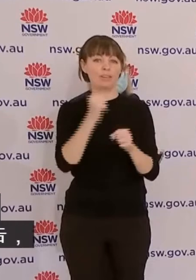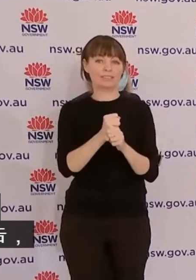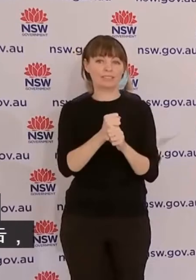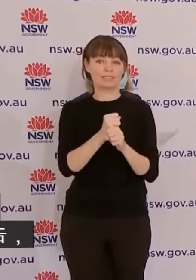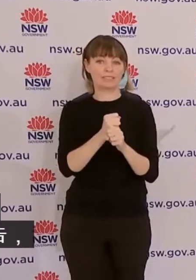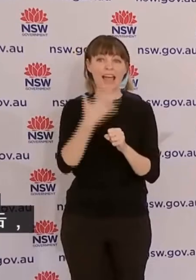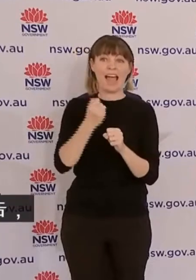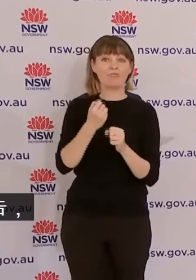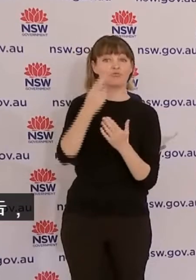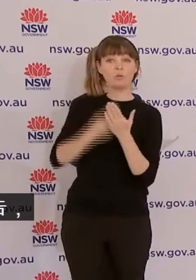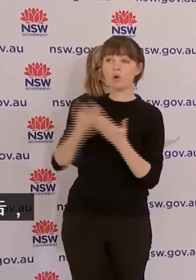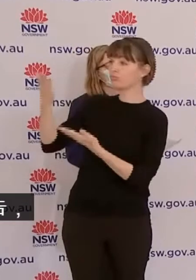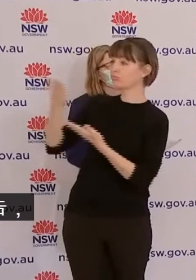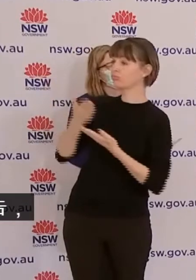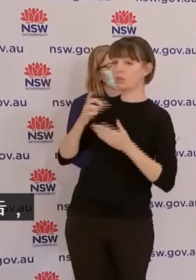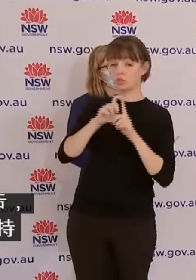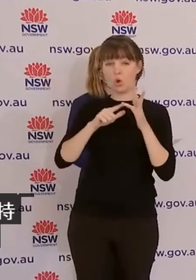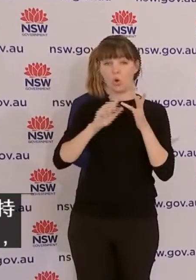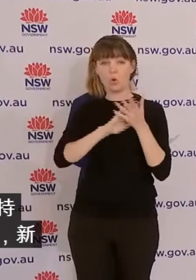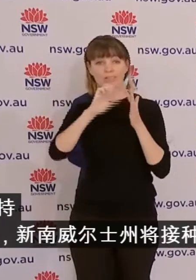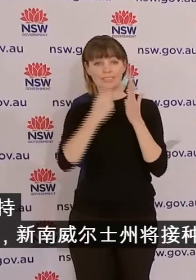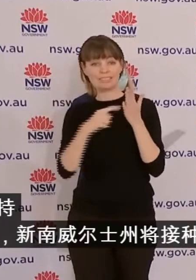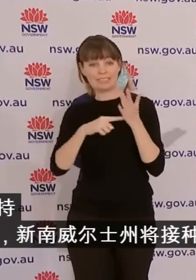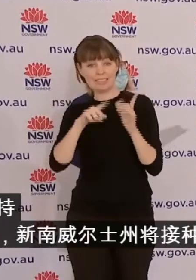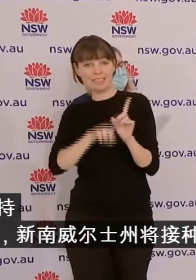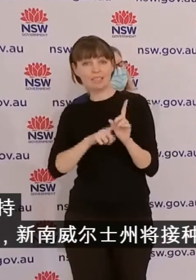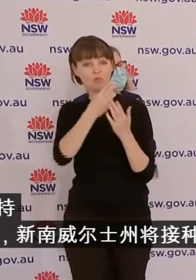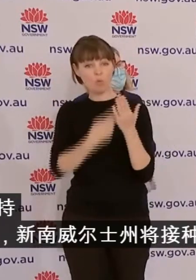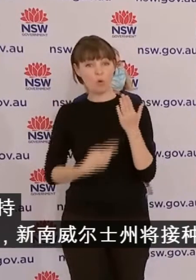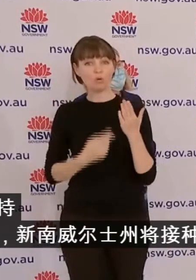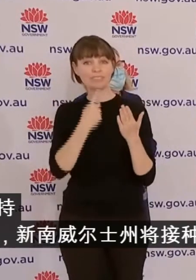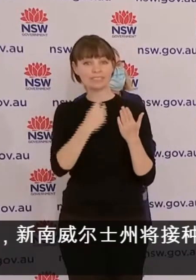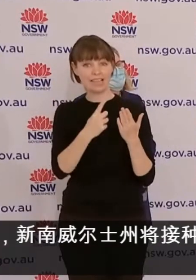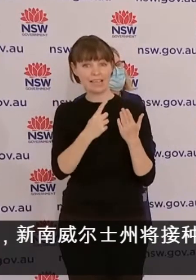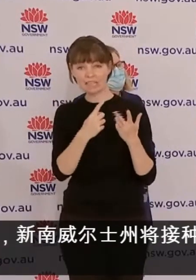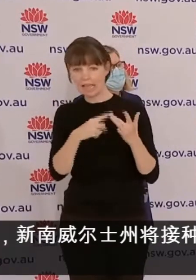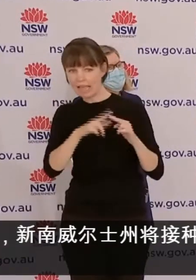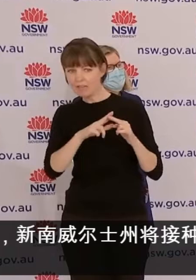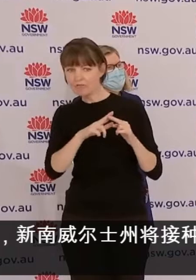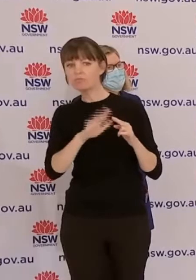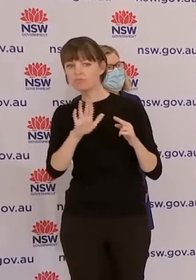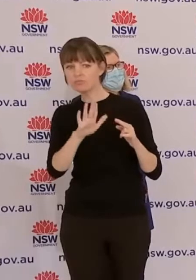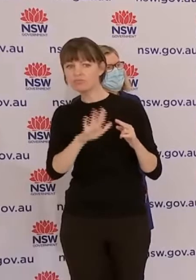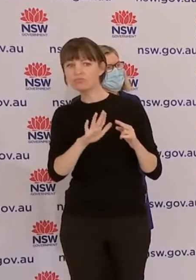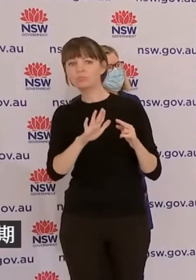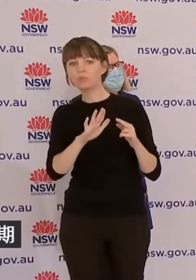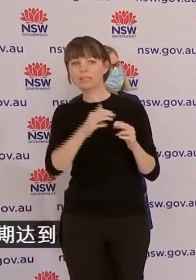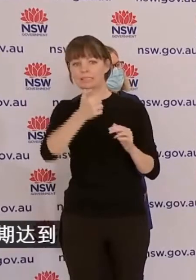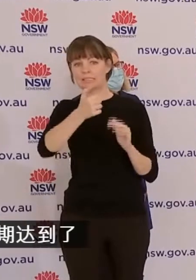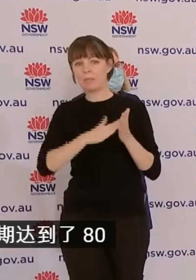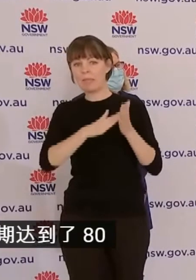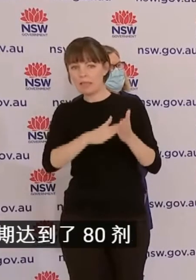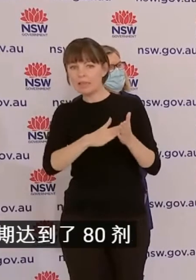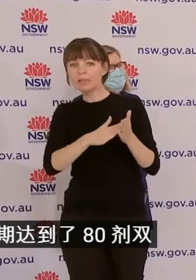70% vaccination New South Wales will hit, if we keep the current pace, we hit that around the end of October, and we hit 80%